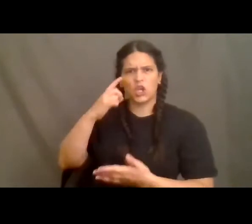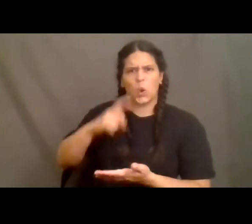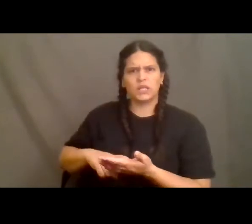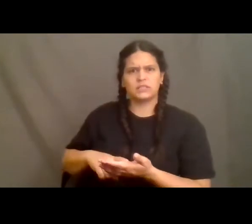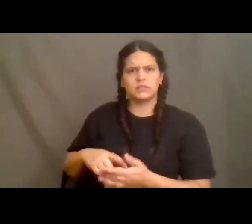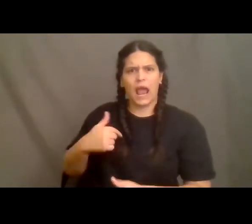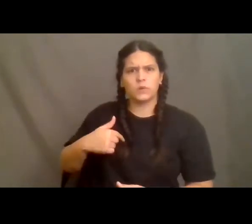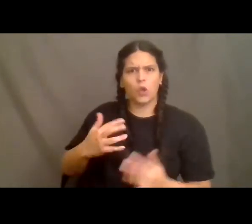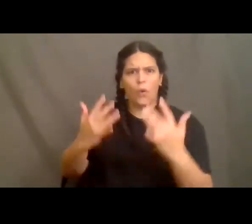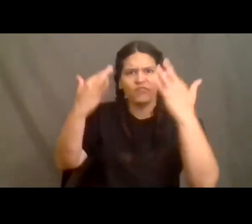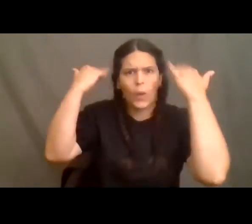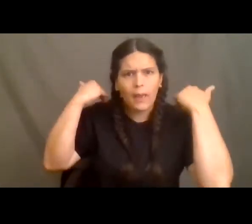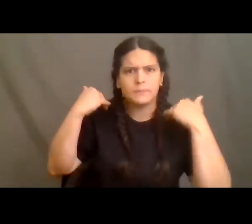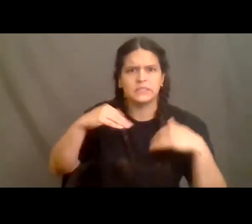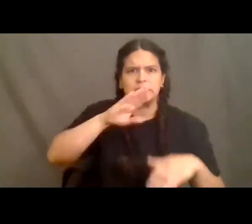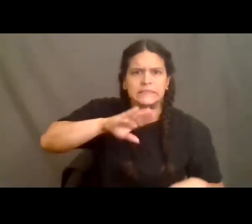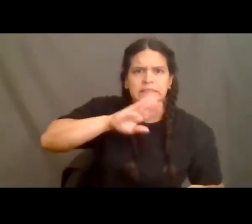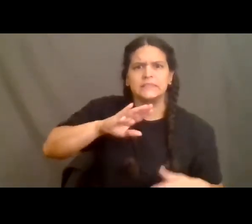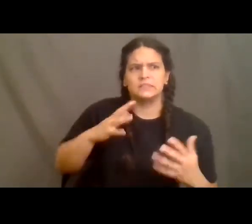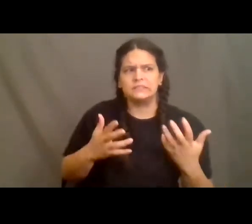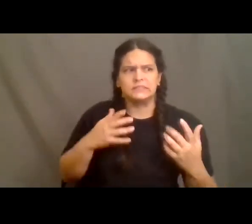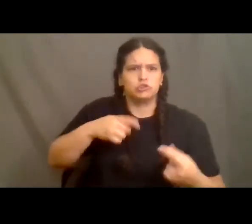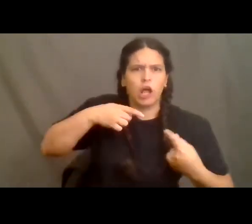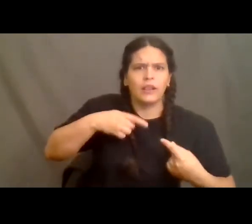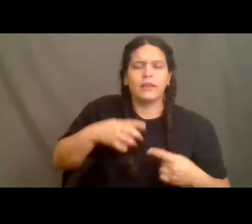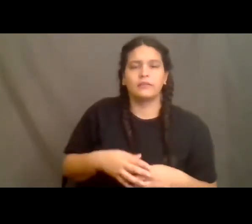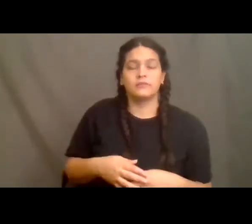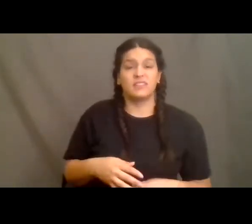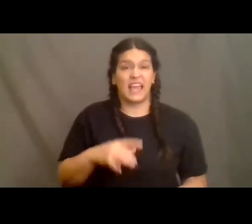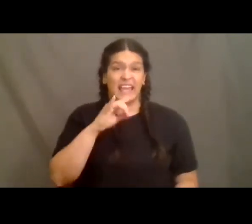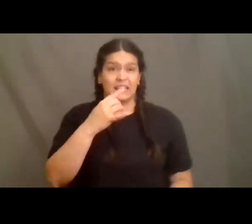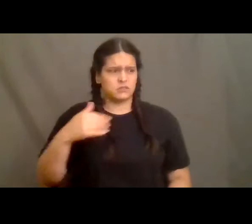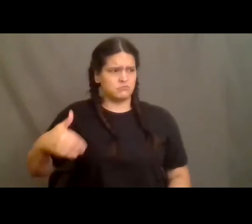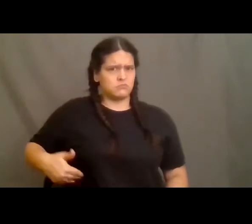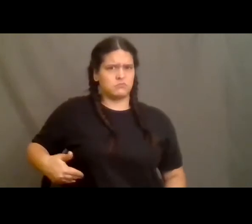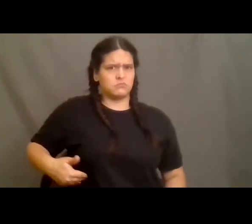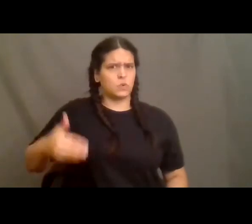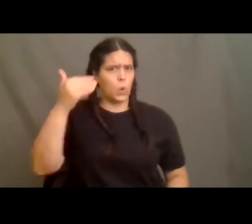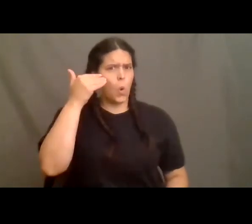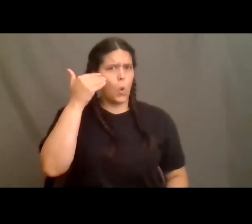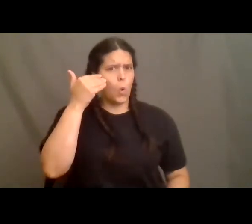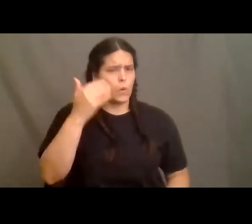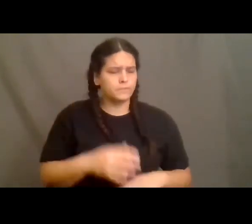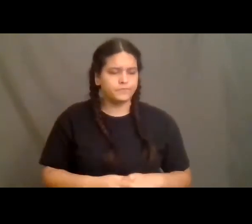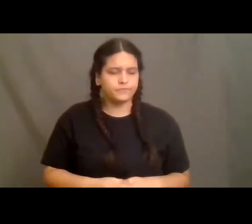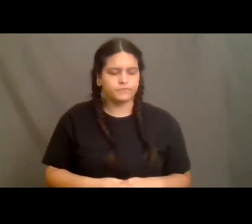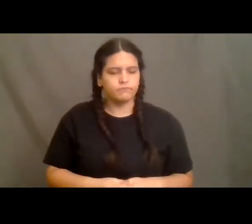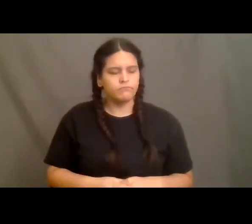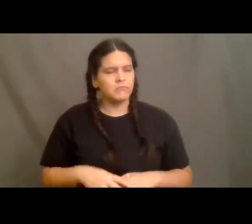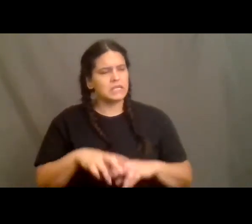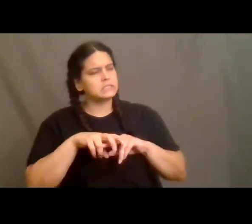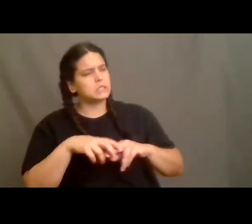very intuitive. So they're, you know, they know. And so he's sitting there watching me, and he says,